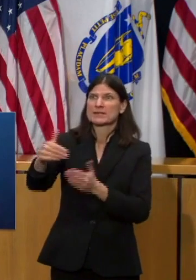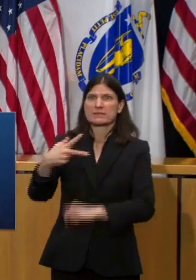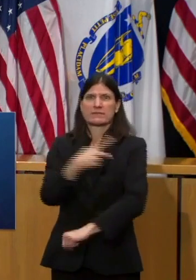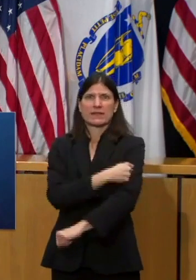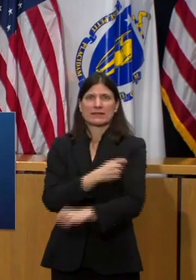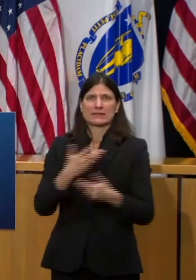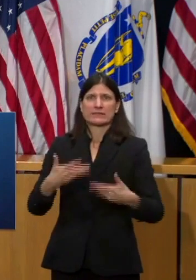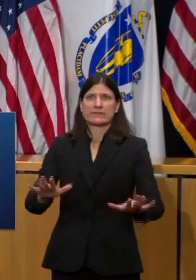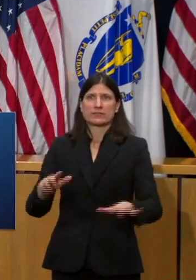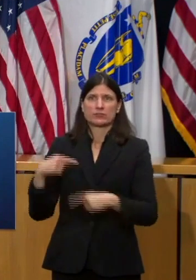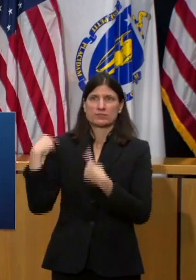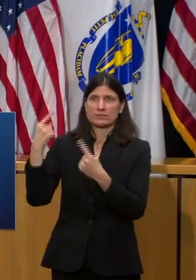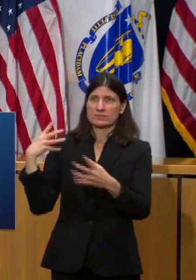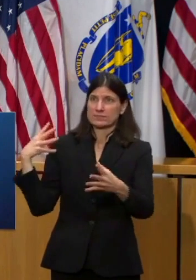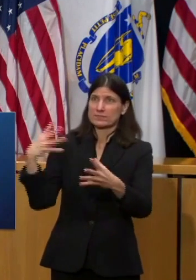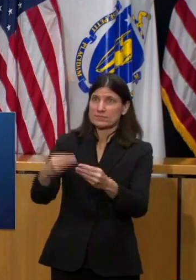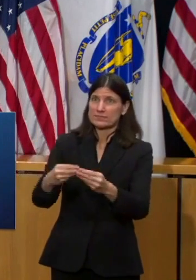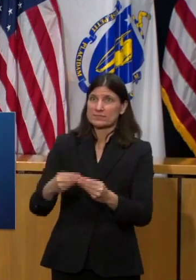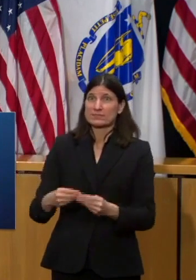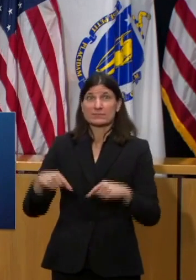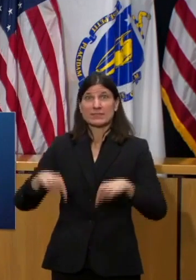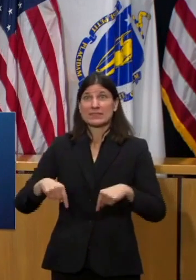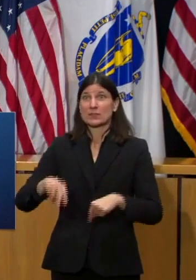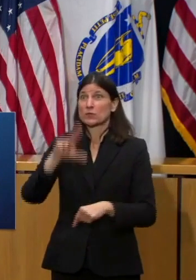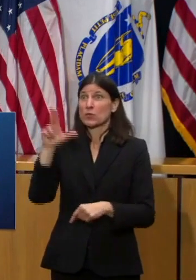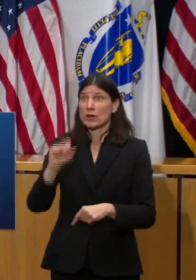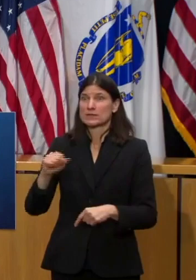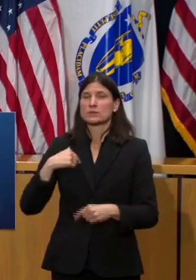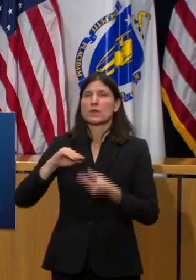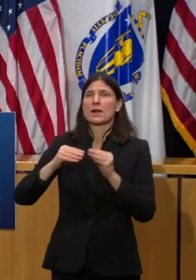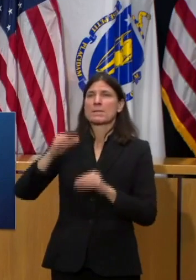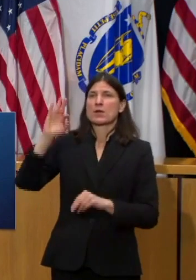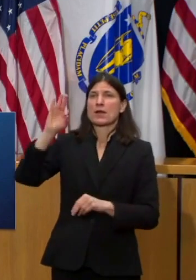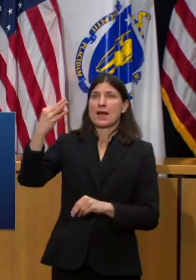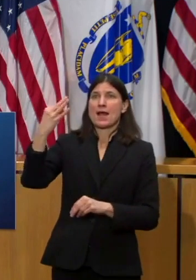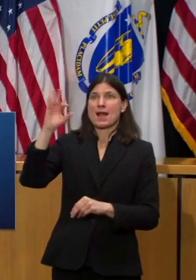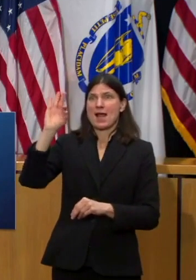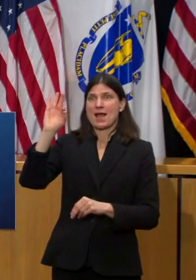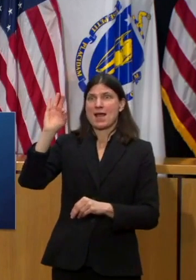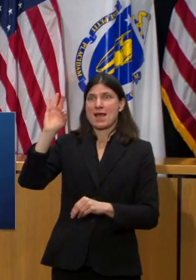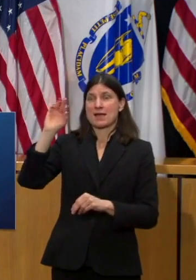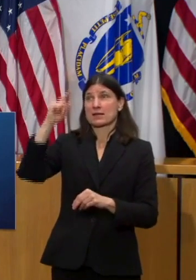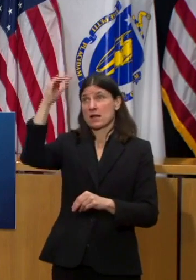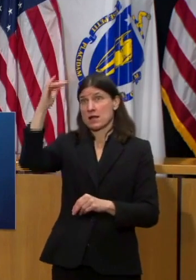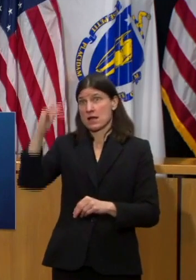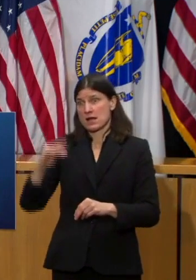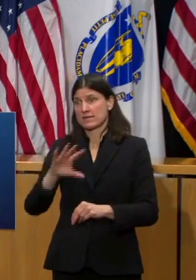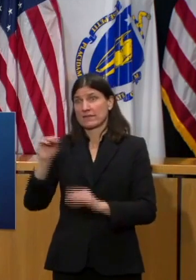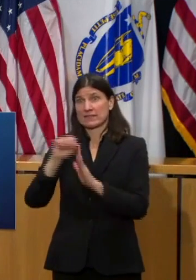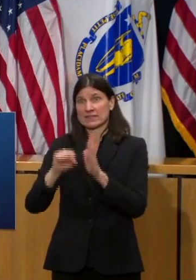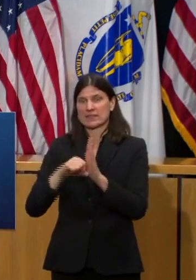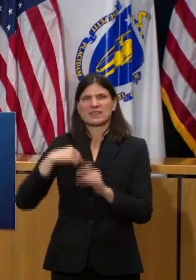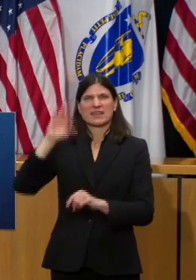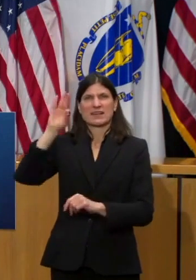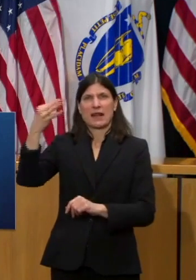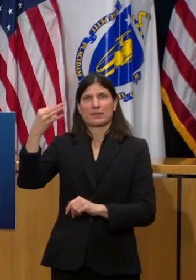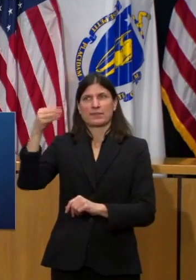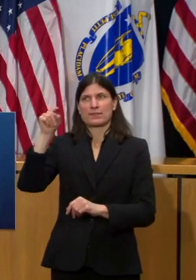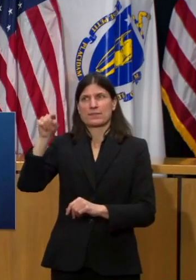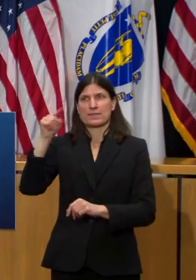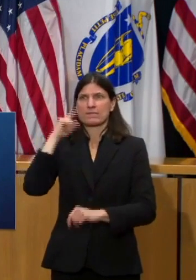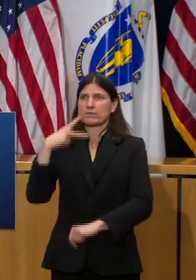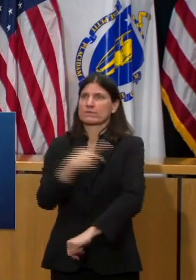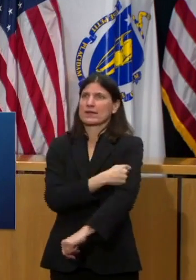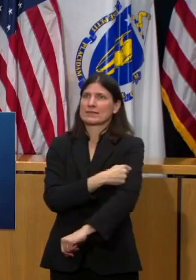country for first dose vaccinations per capita, and the Commonwealth is ranked number 1 in the country for total shots administered per